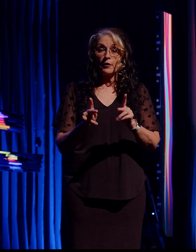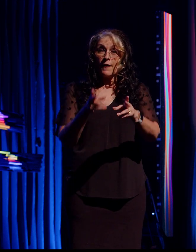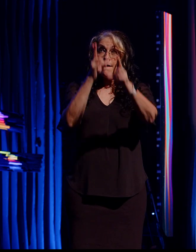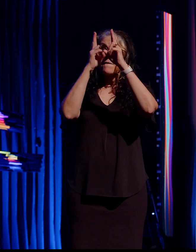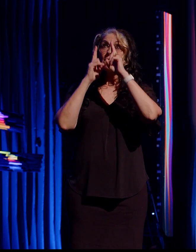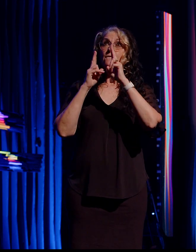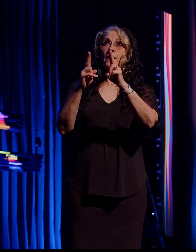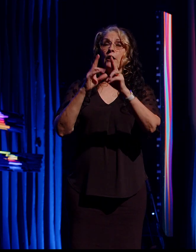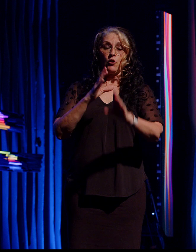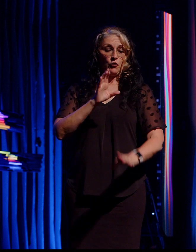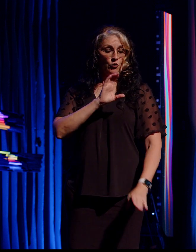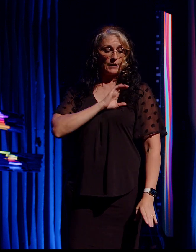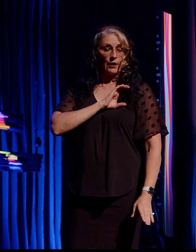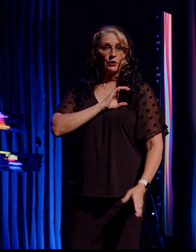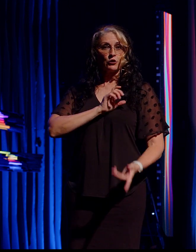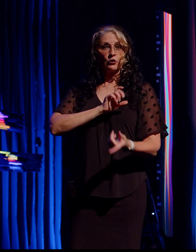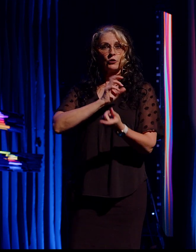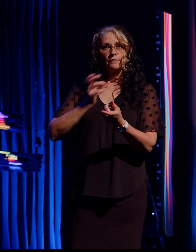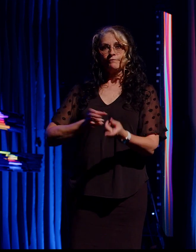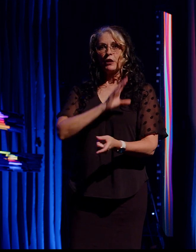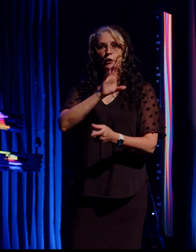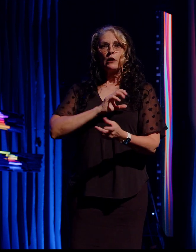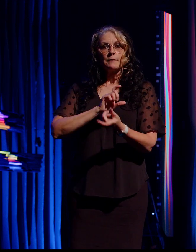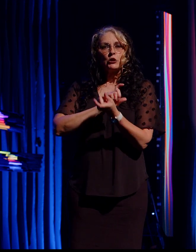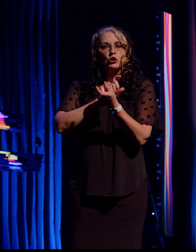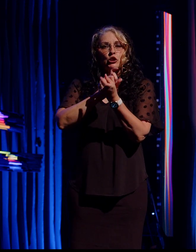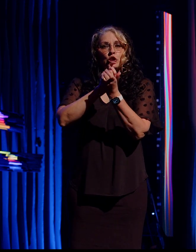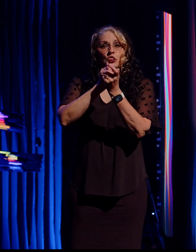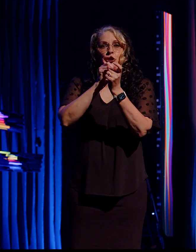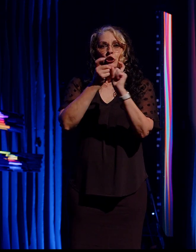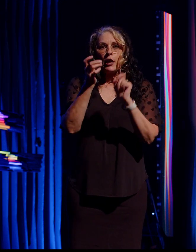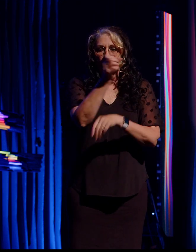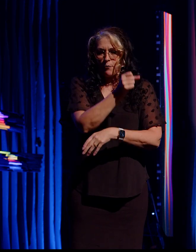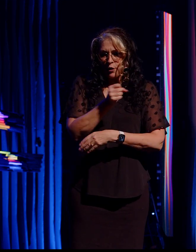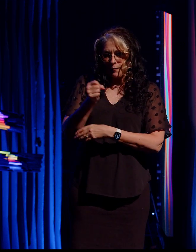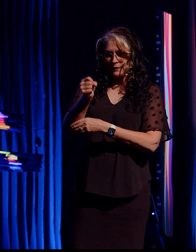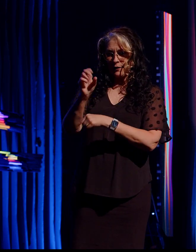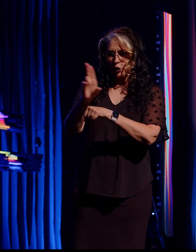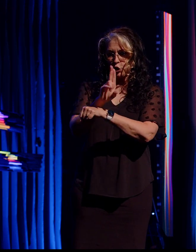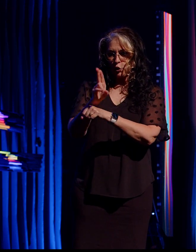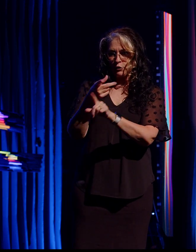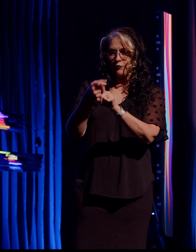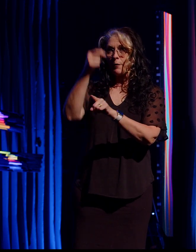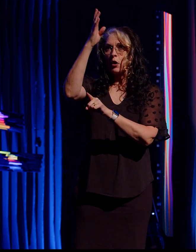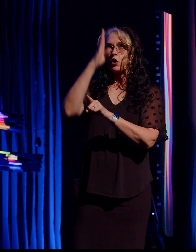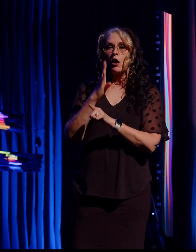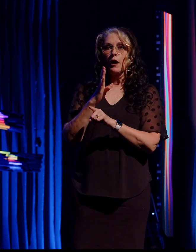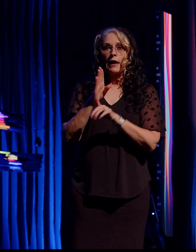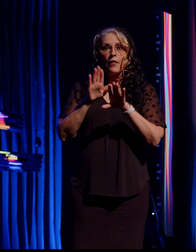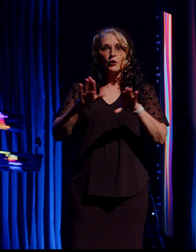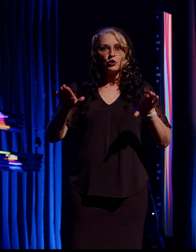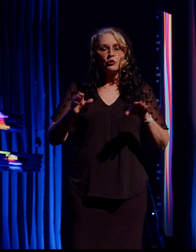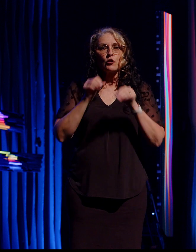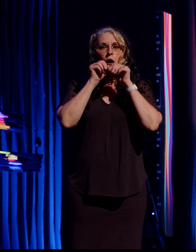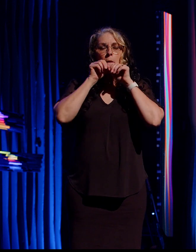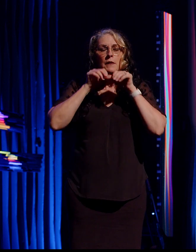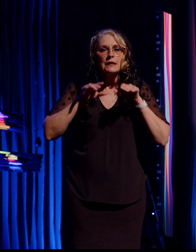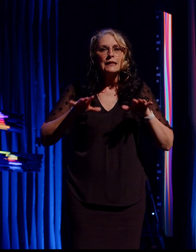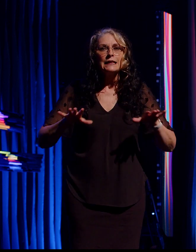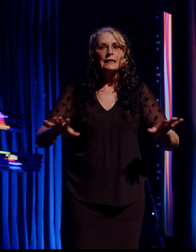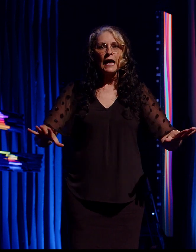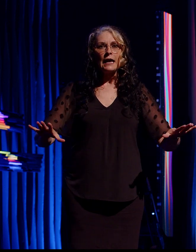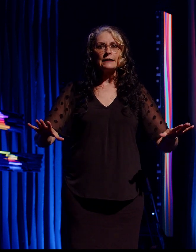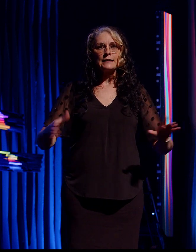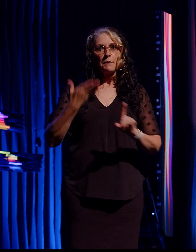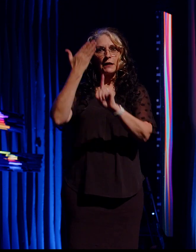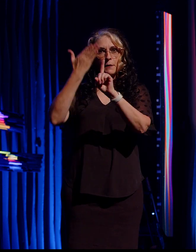God. Their character's being shaped by God. They're putting themselves in a position to be used by God. And their kids are blessed because of it. Because